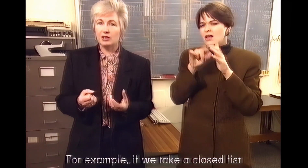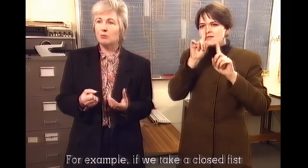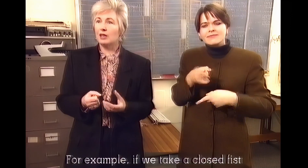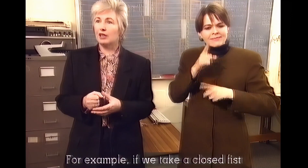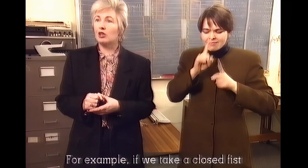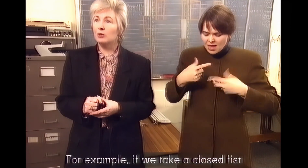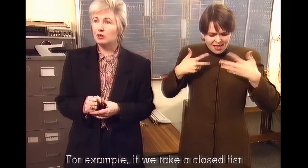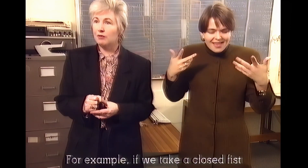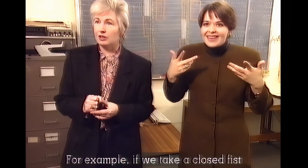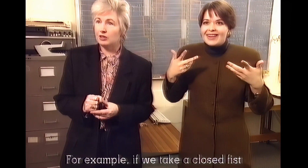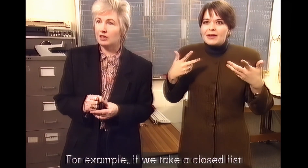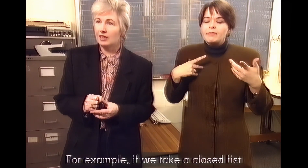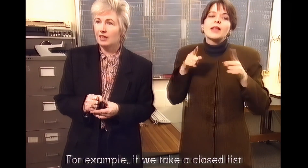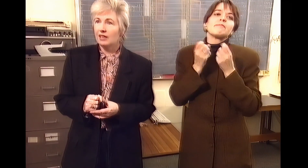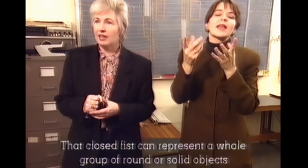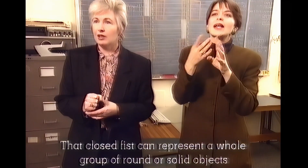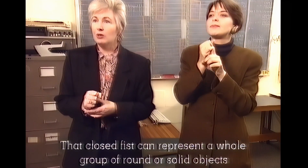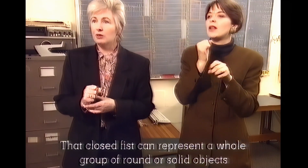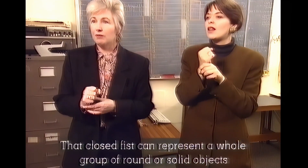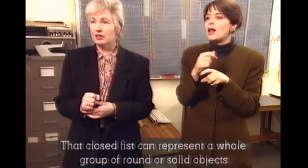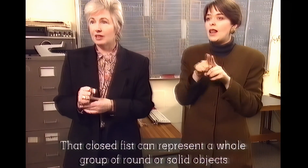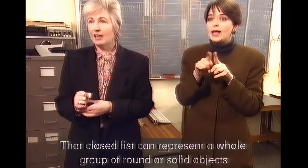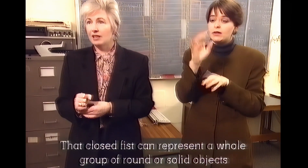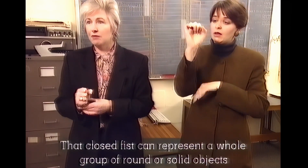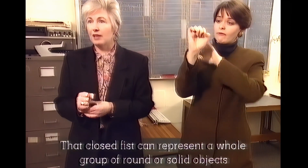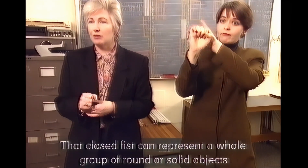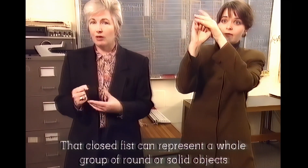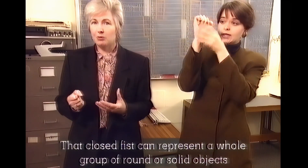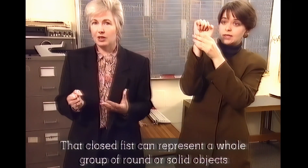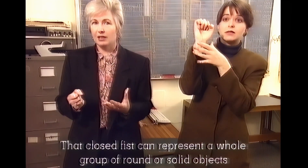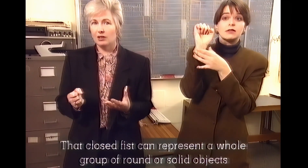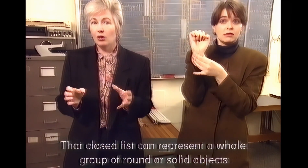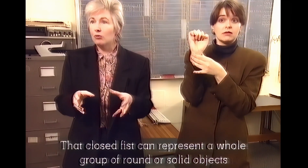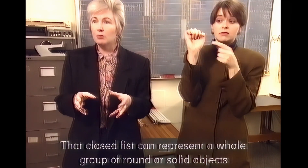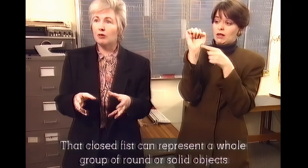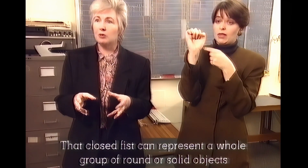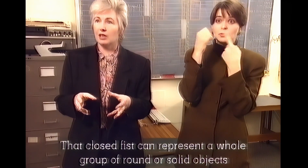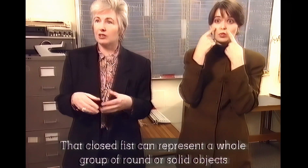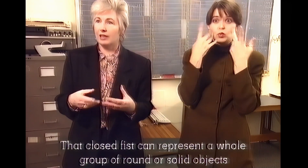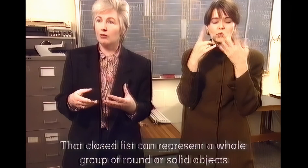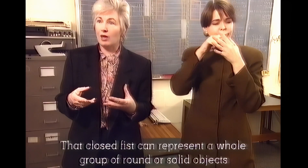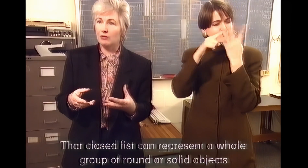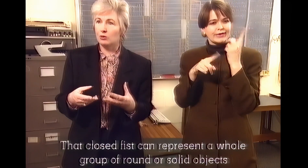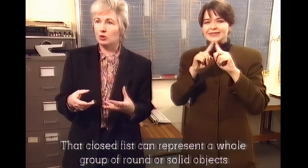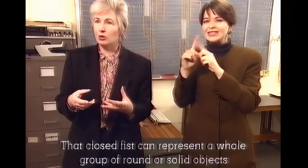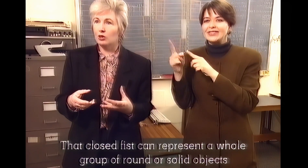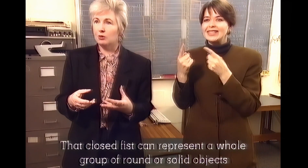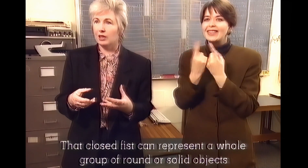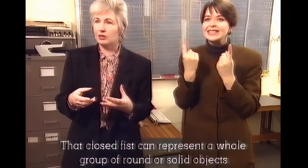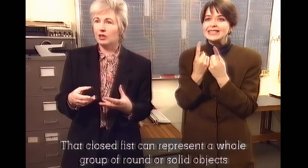something like a closed fist, that closed fist can in fact represent a whole group of objects like round or solid objects.